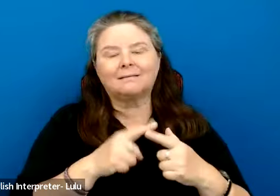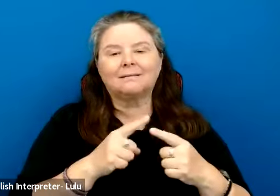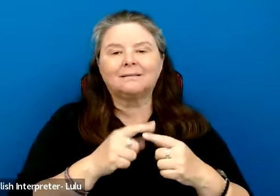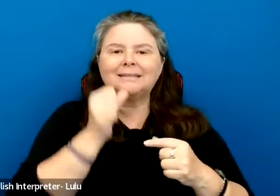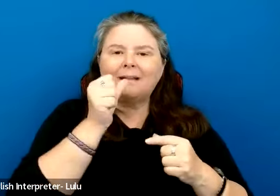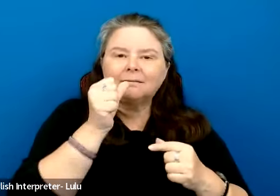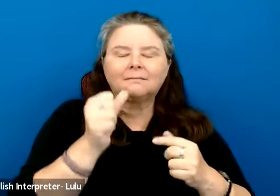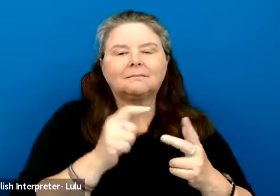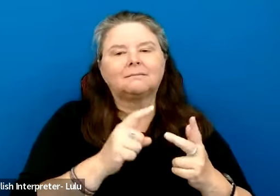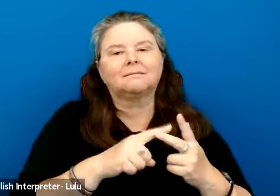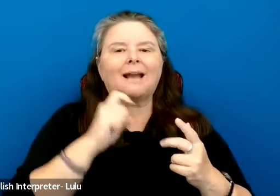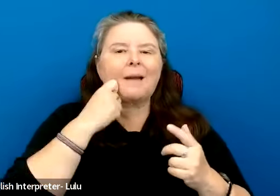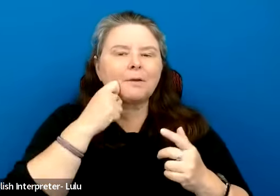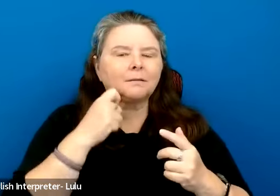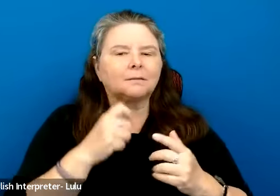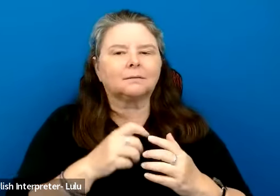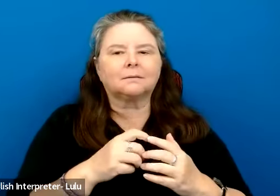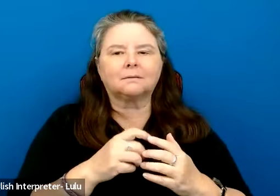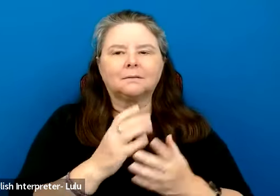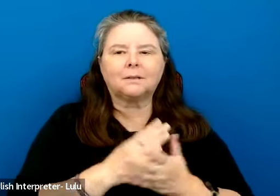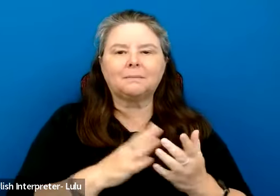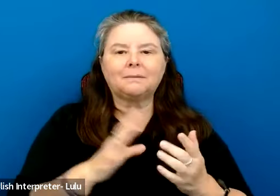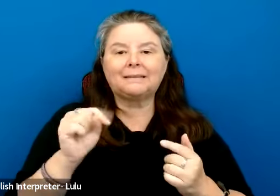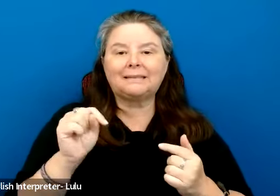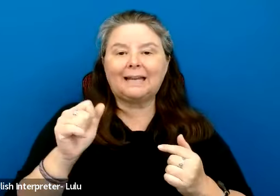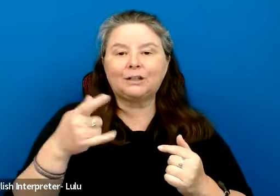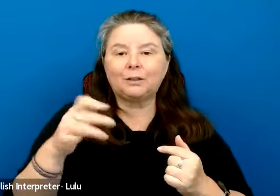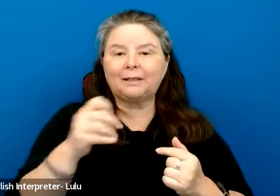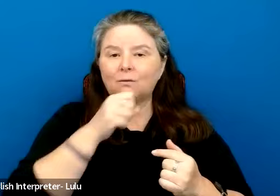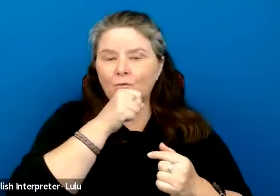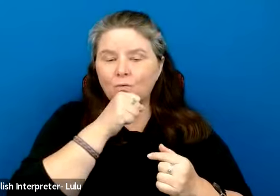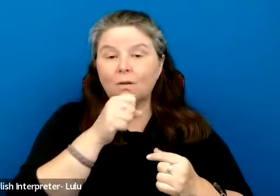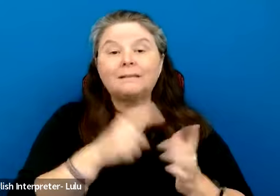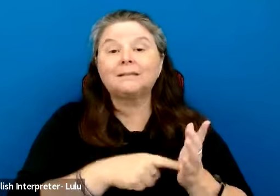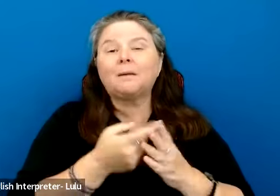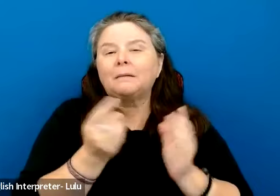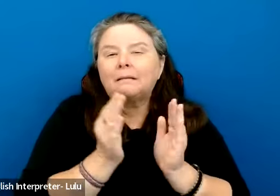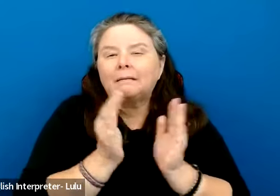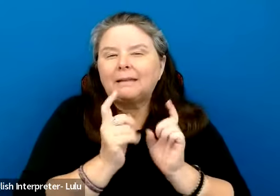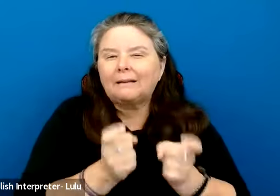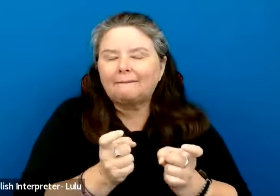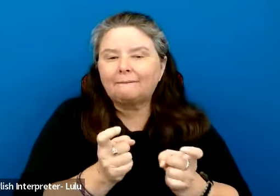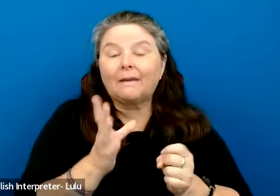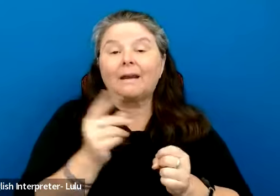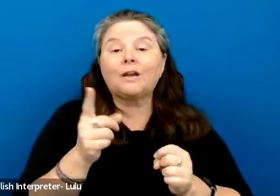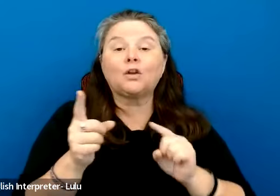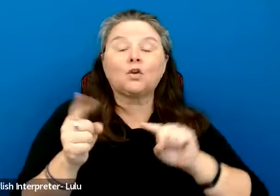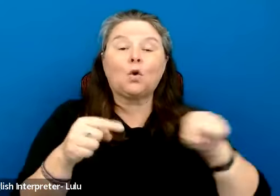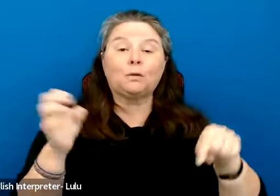nuts, some apples, some tangerines, and sometimes a little gift. And it goes